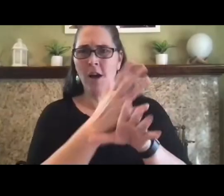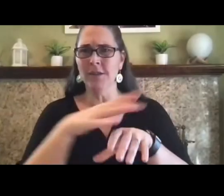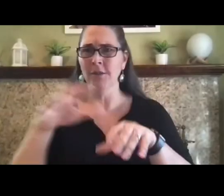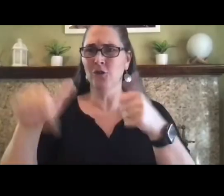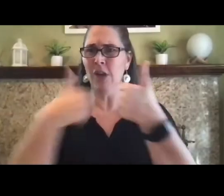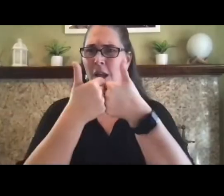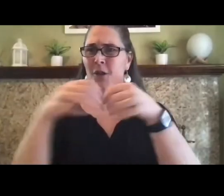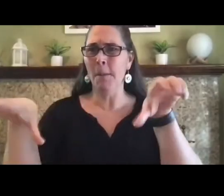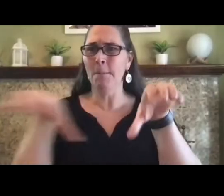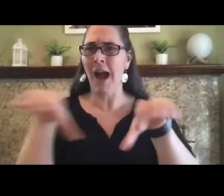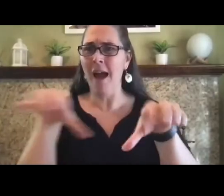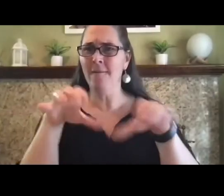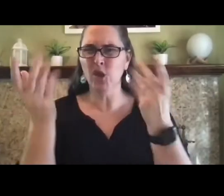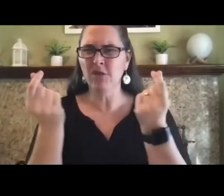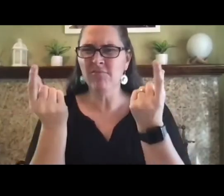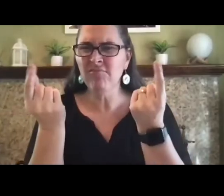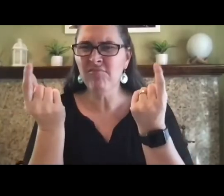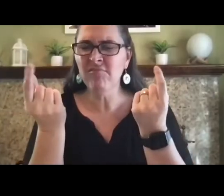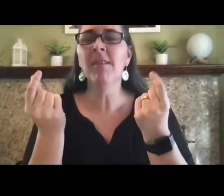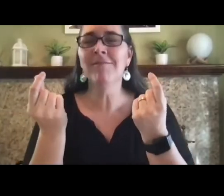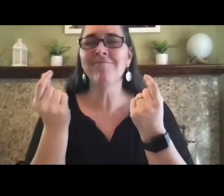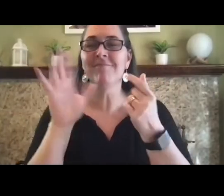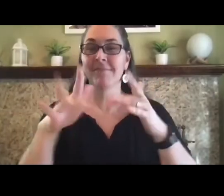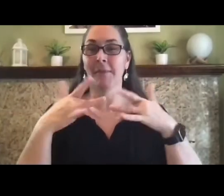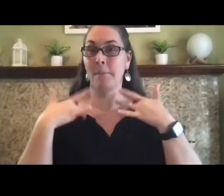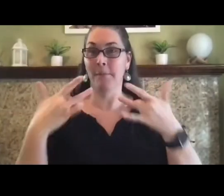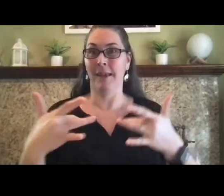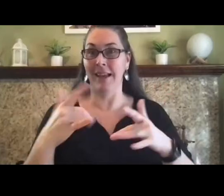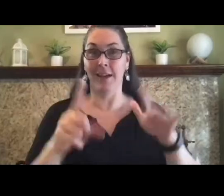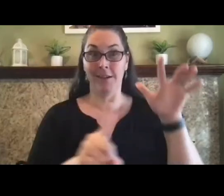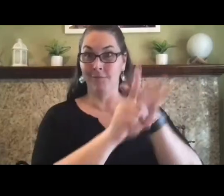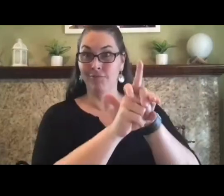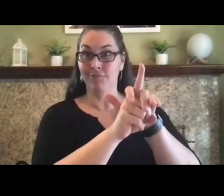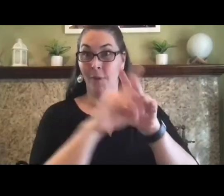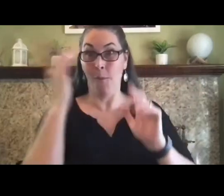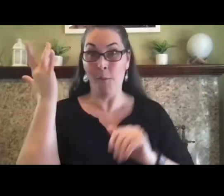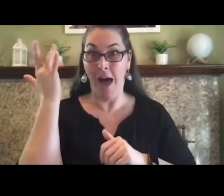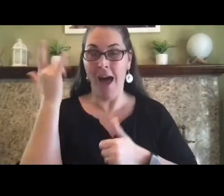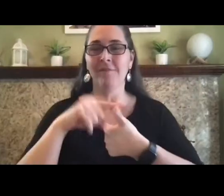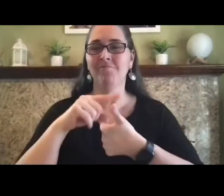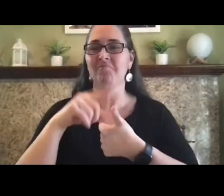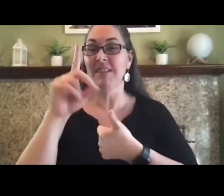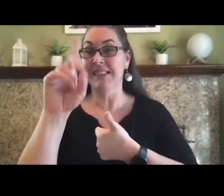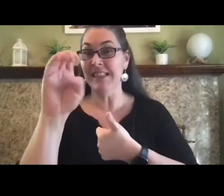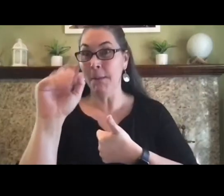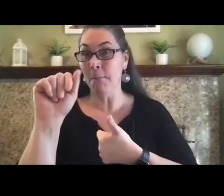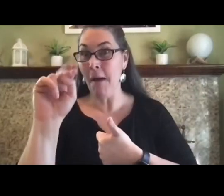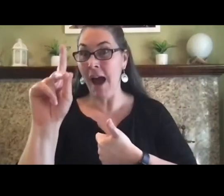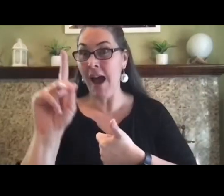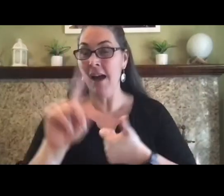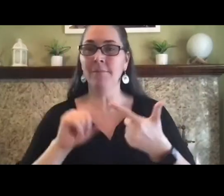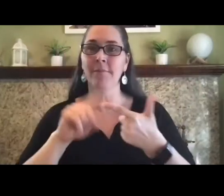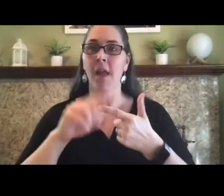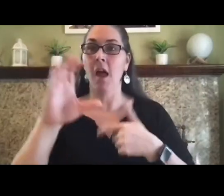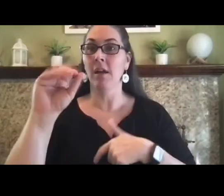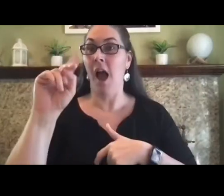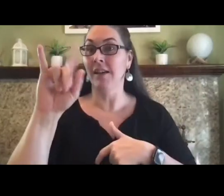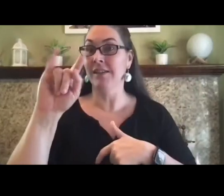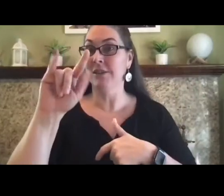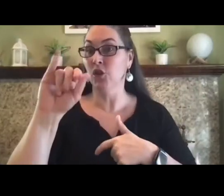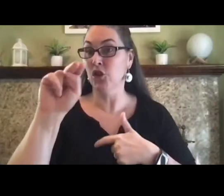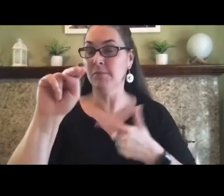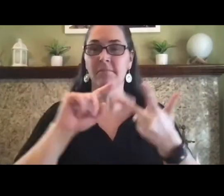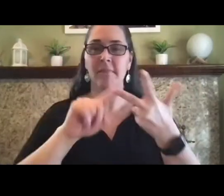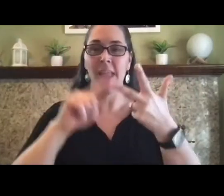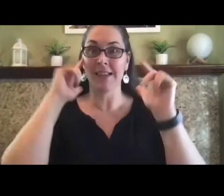What causes challenging behaviors? This usually occurs when behaviors become ways for a child to communicate